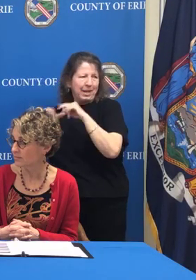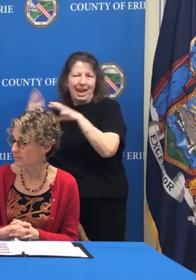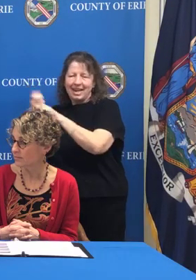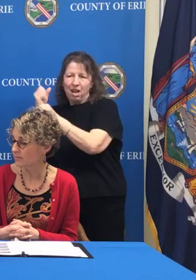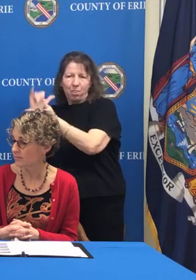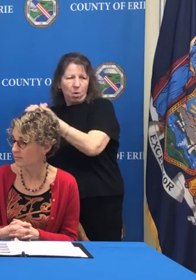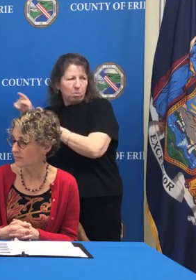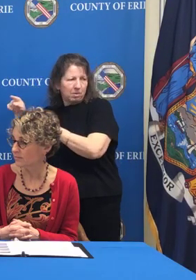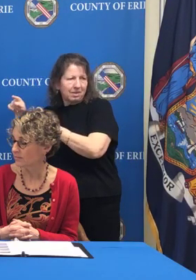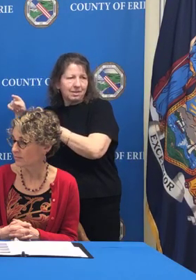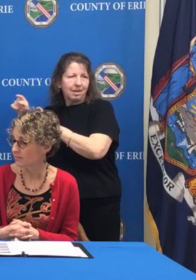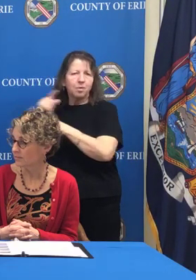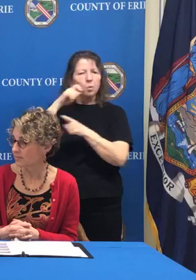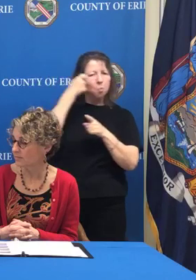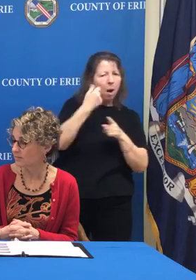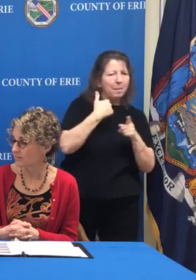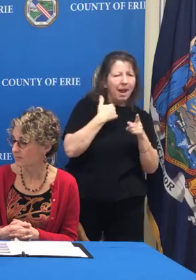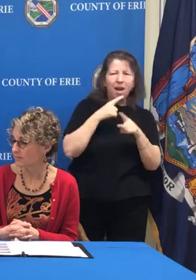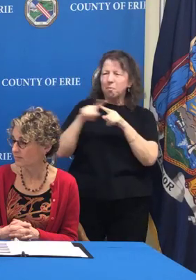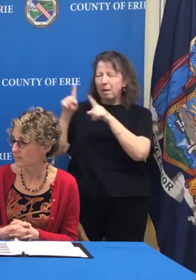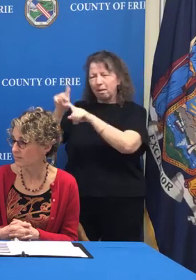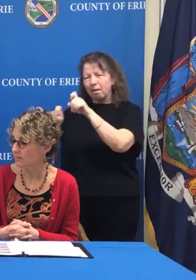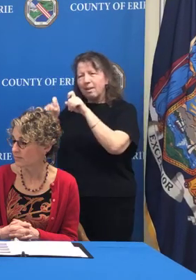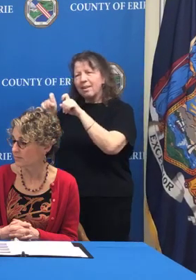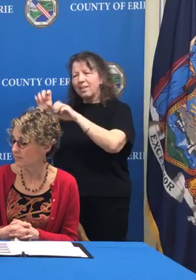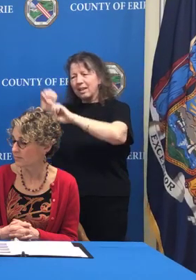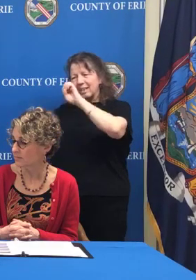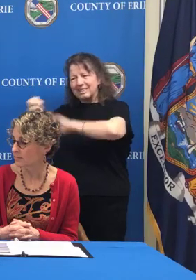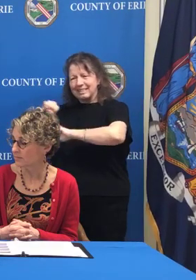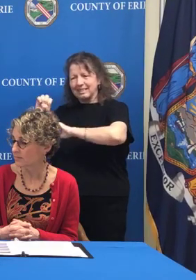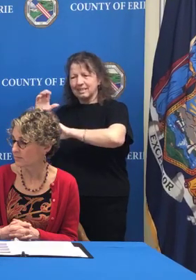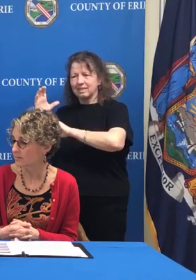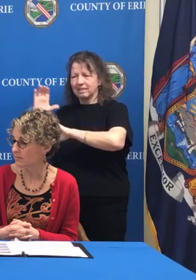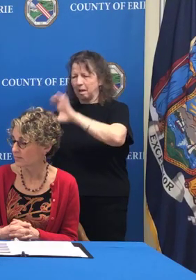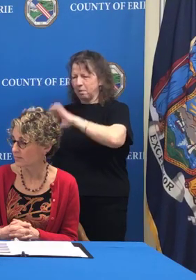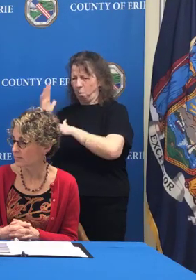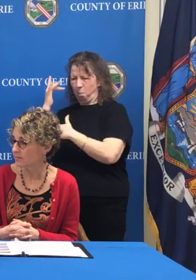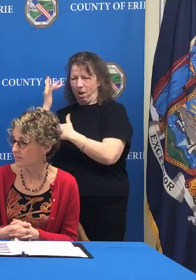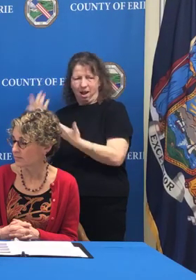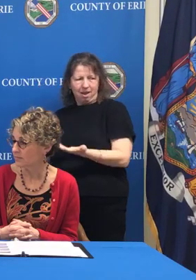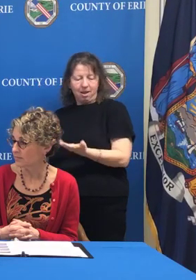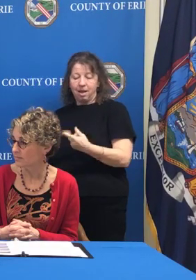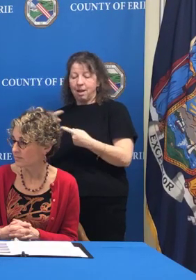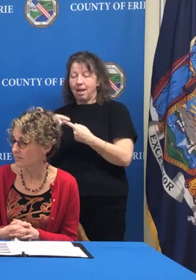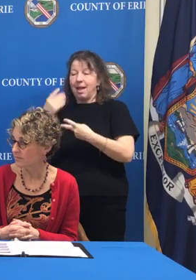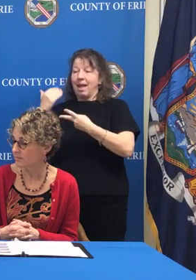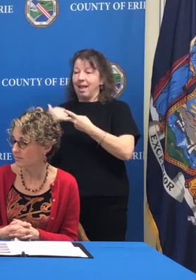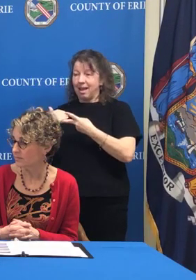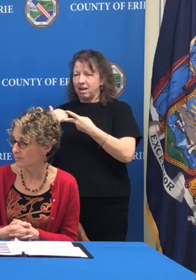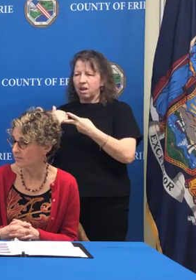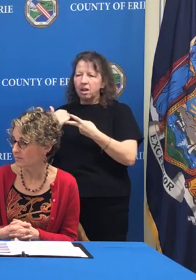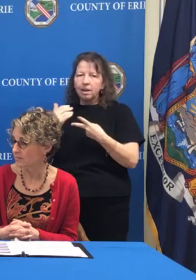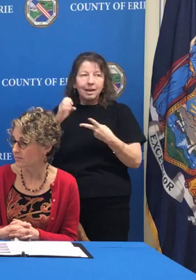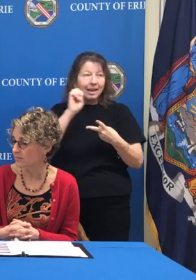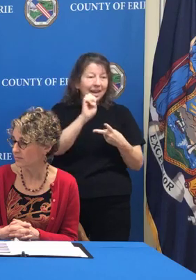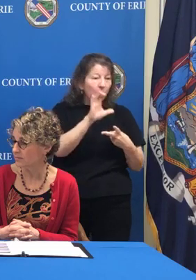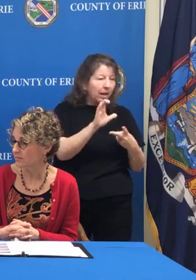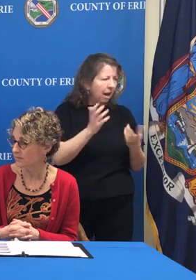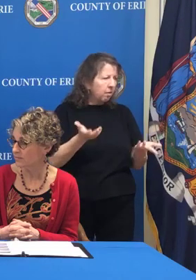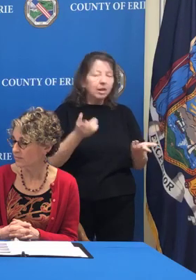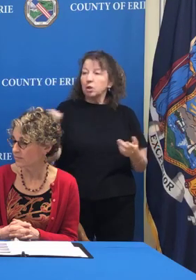there's any further explanation you can explain as to why the testing is so limited in Erie County. I understand it's not the purchasing